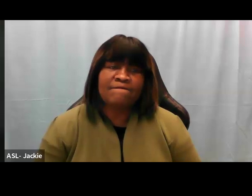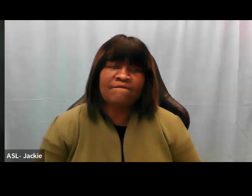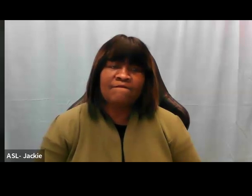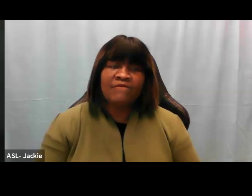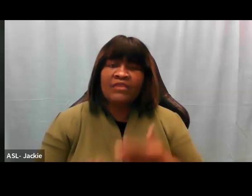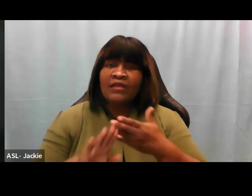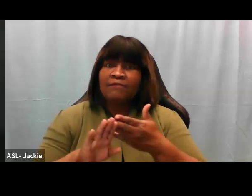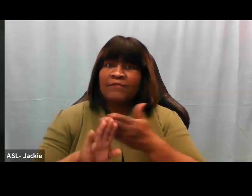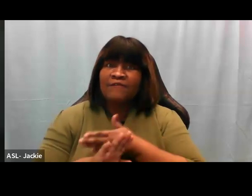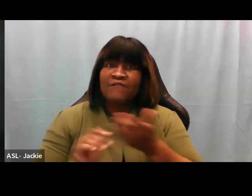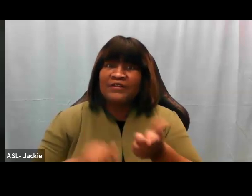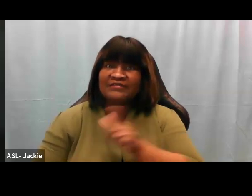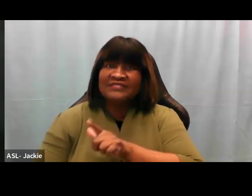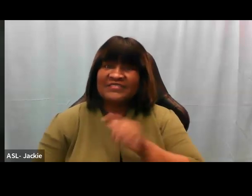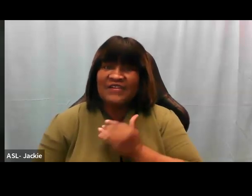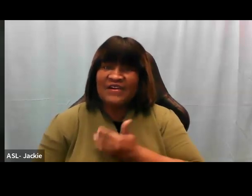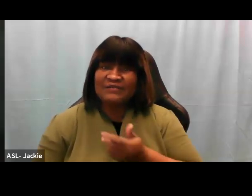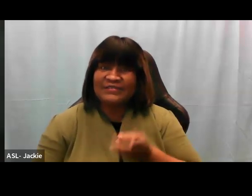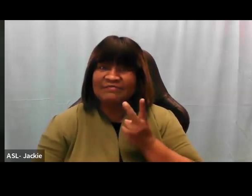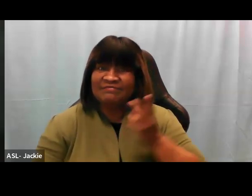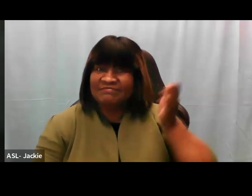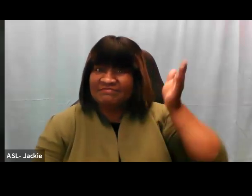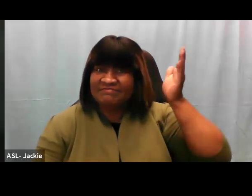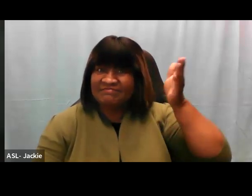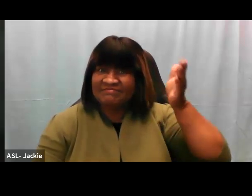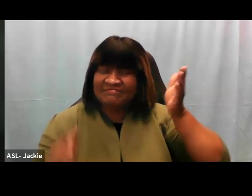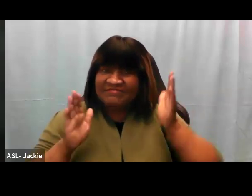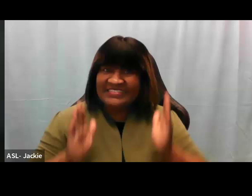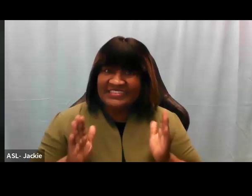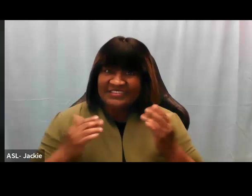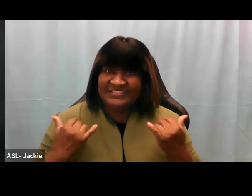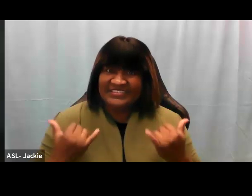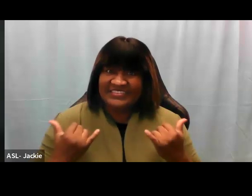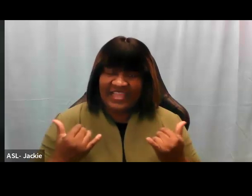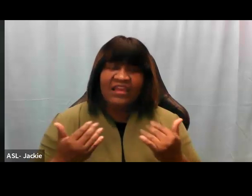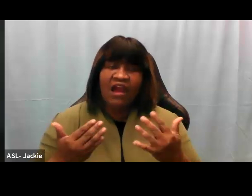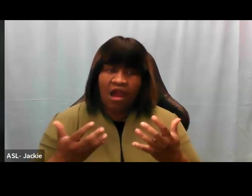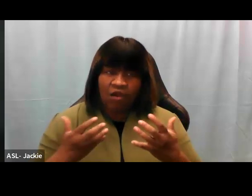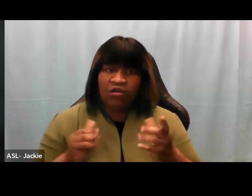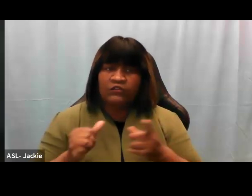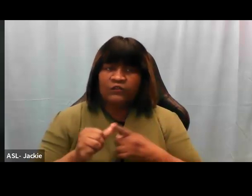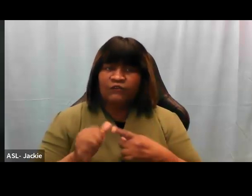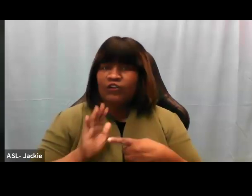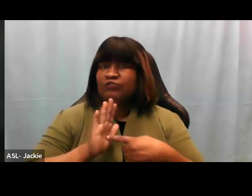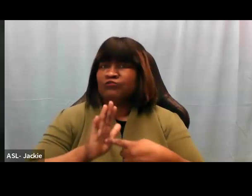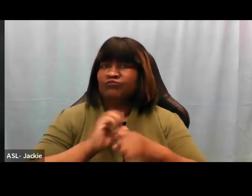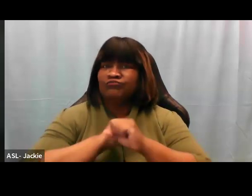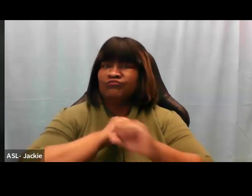And before handing it off to our awesome presenters, I just do want to put a plug